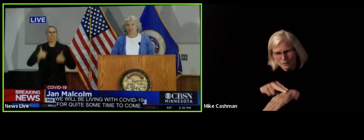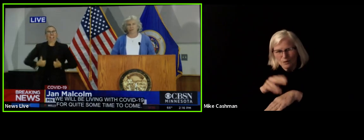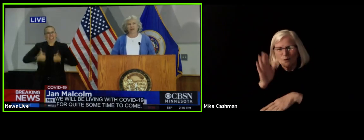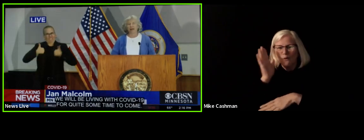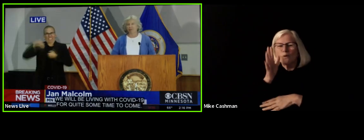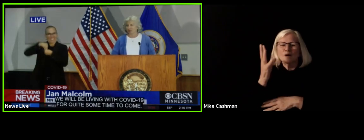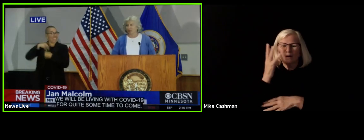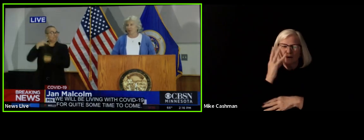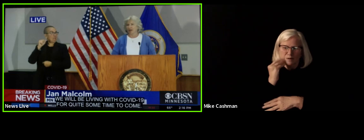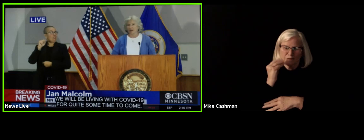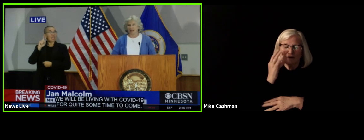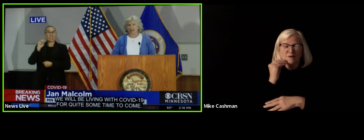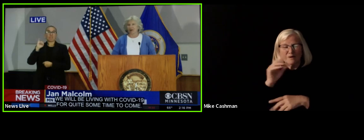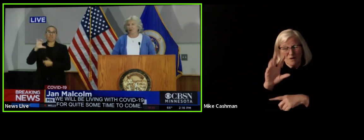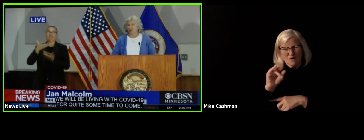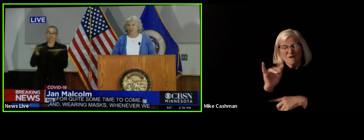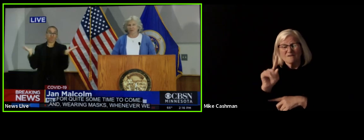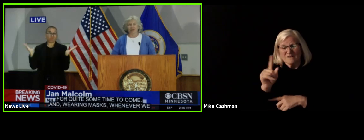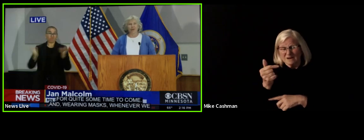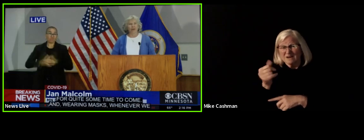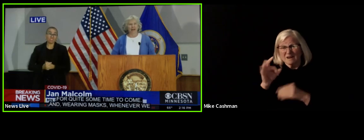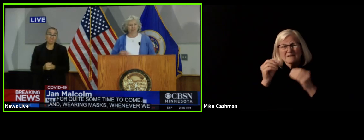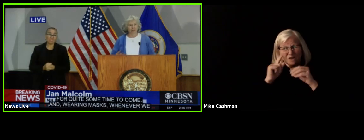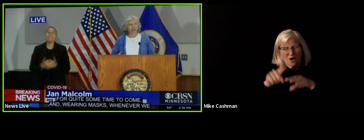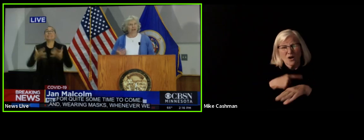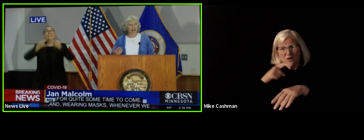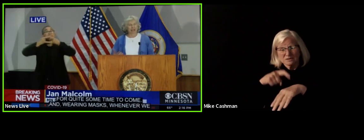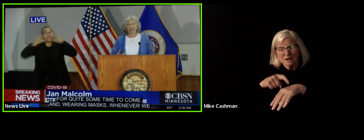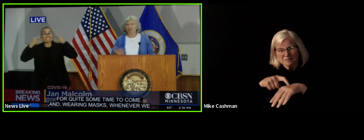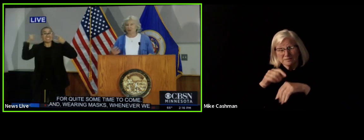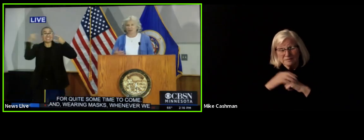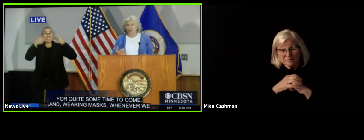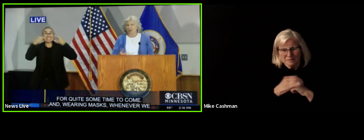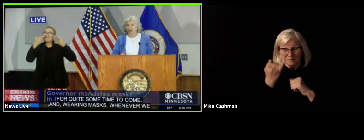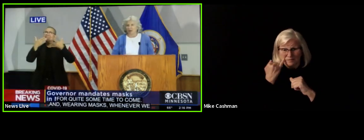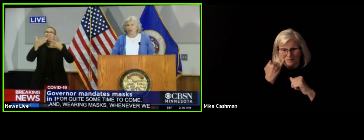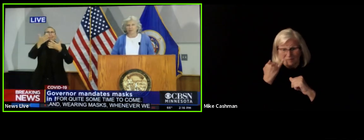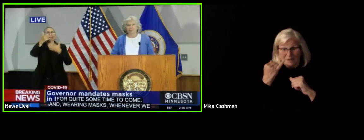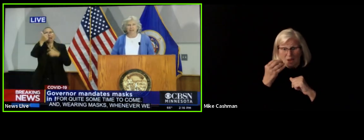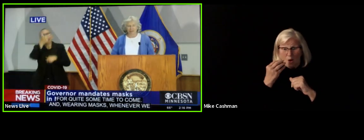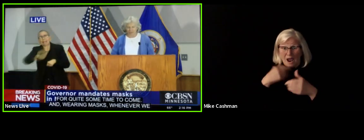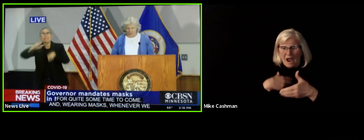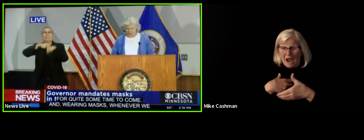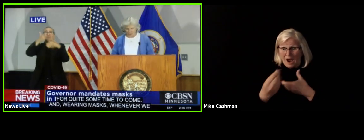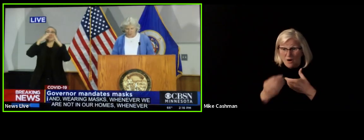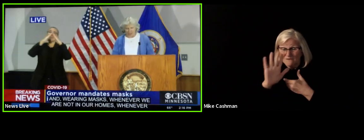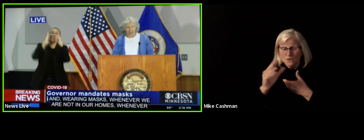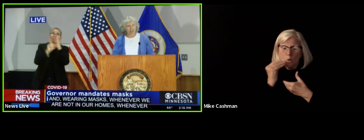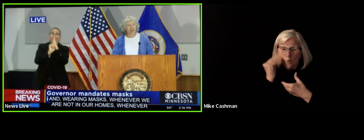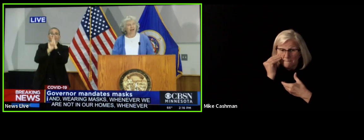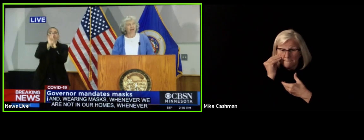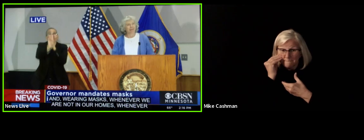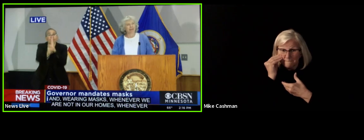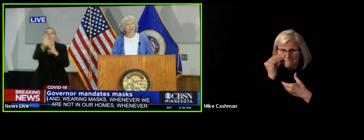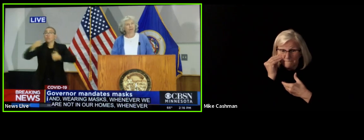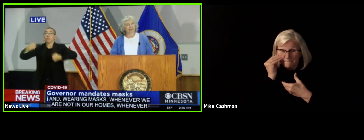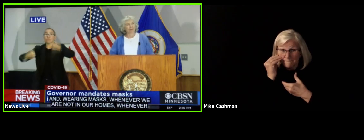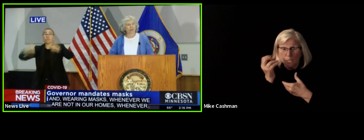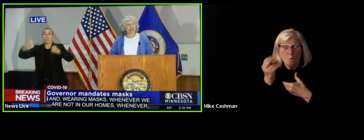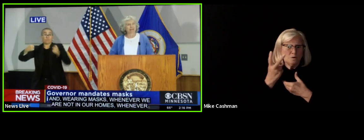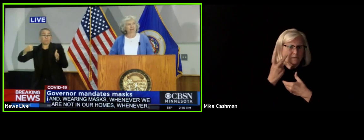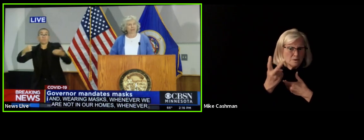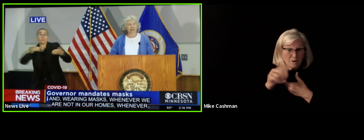masks whenever we are not in our homes, whenever we are not just with our own household cohort, is one